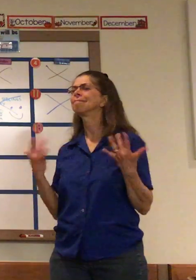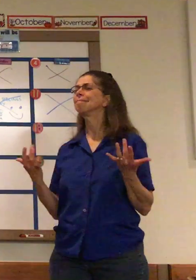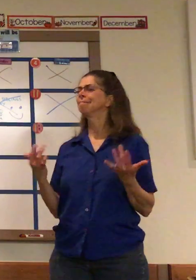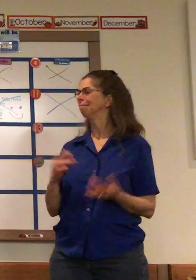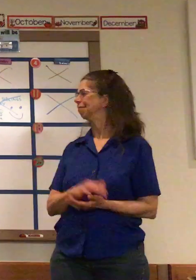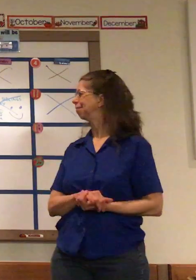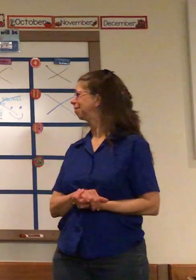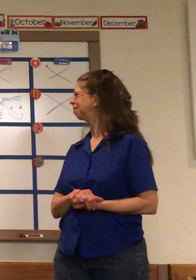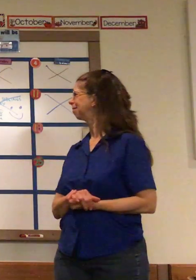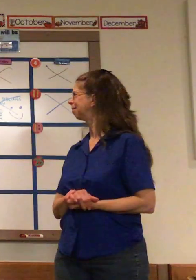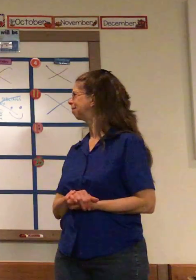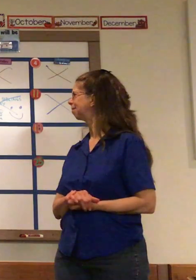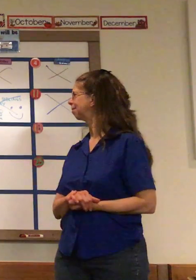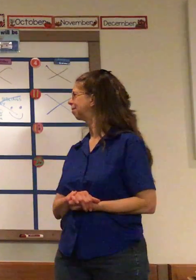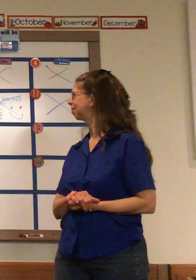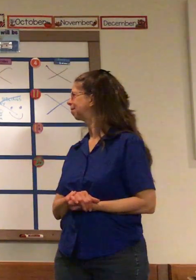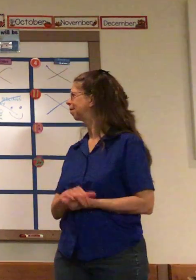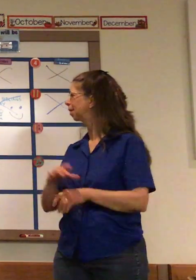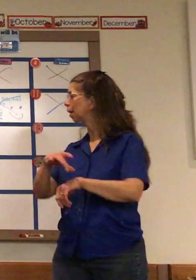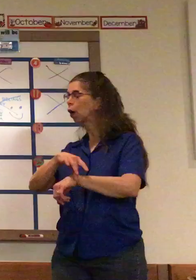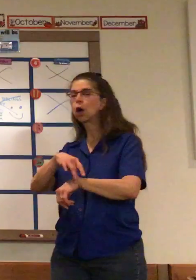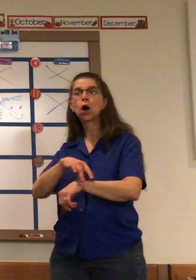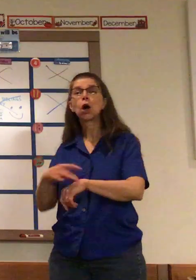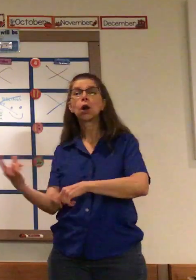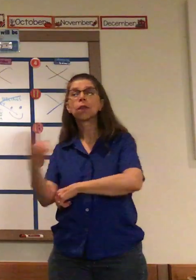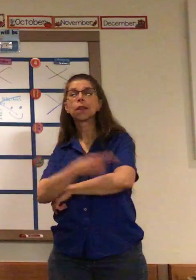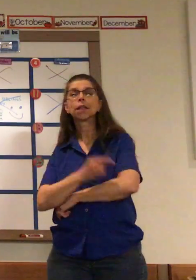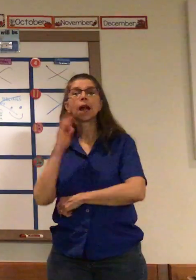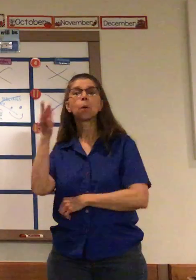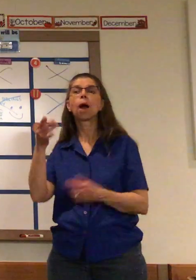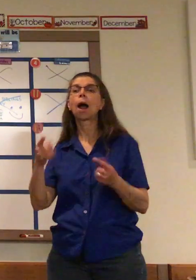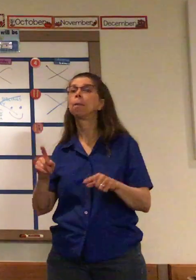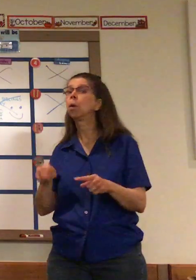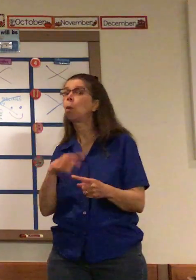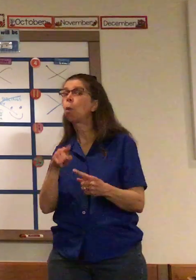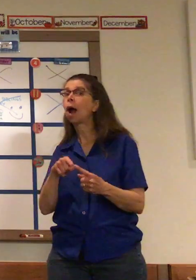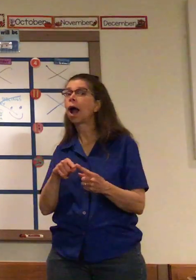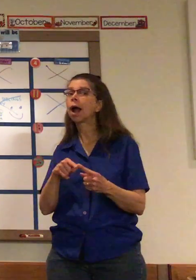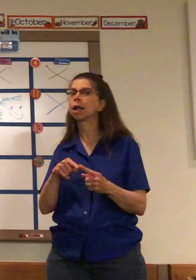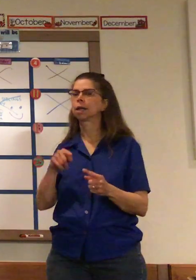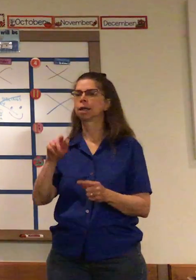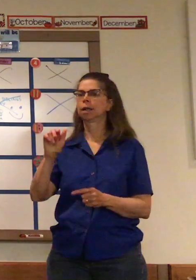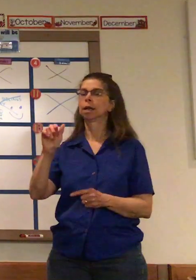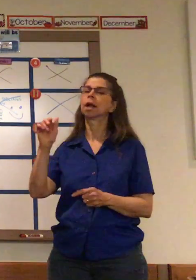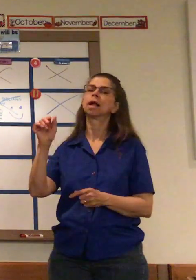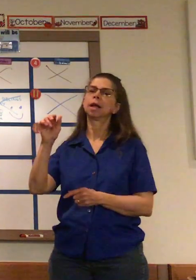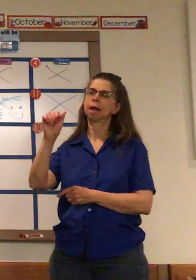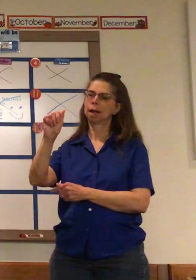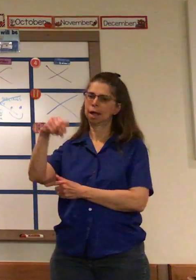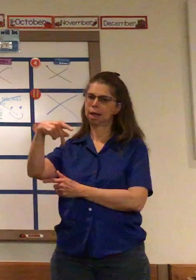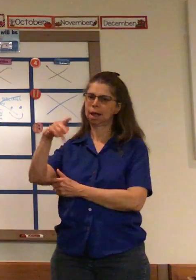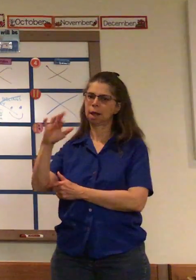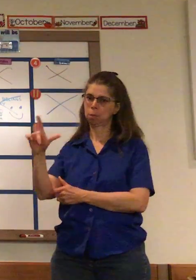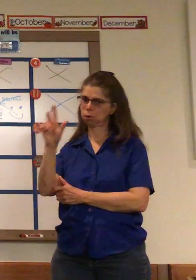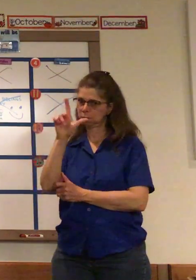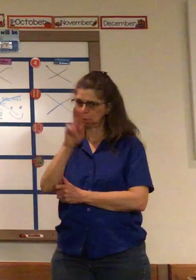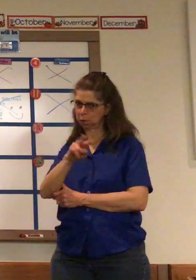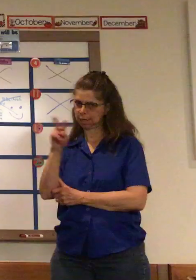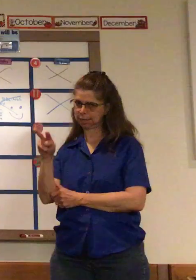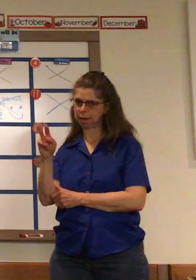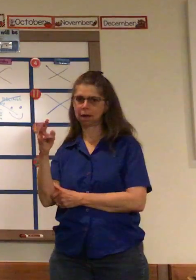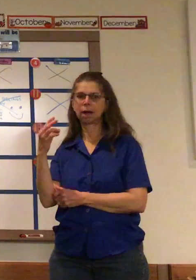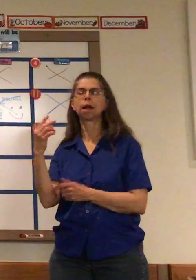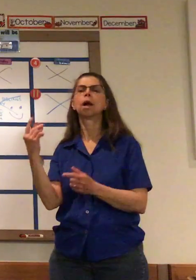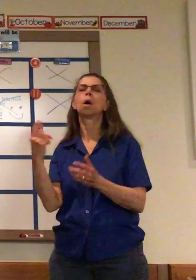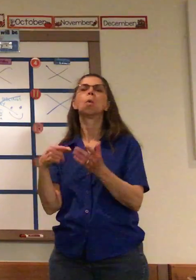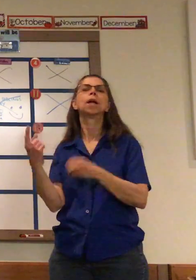We have Earth Day coming up, and that's going to be on the 22nd, which is a Wednesday.